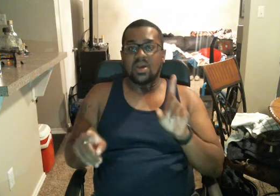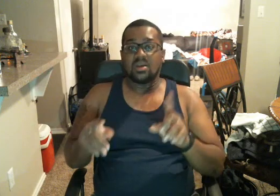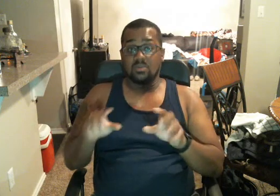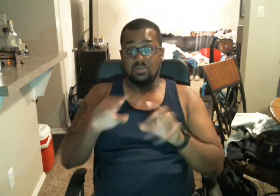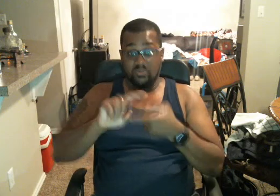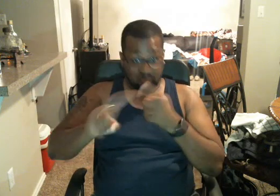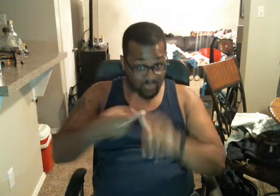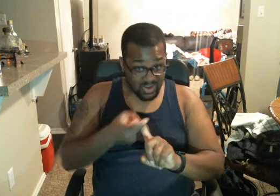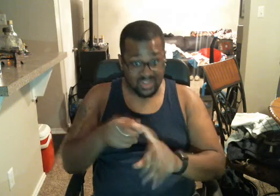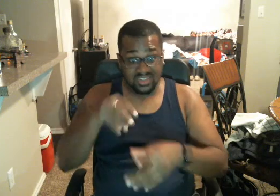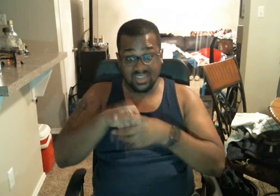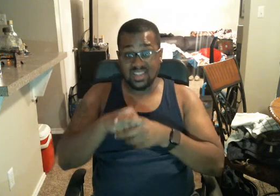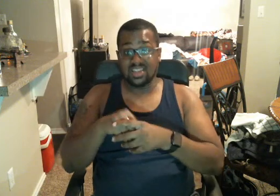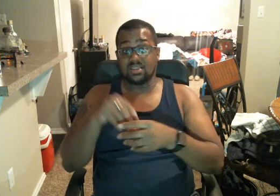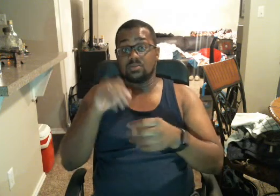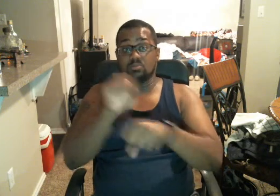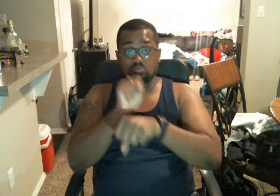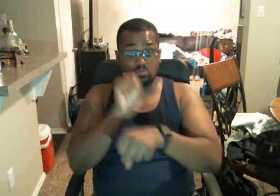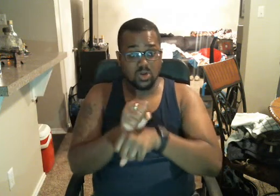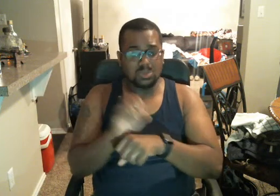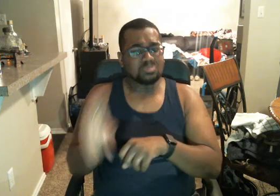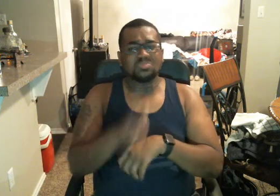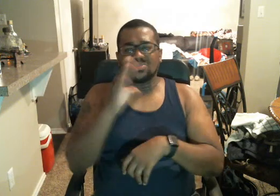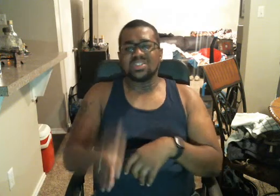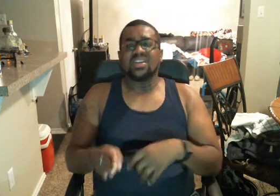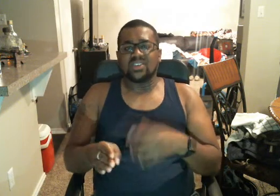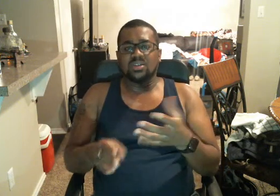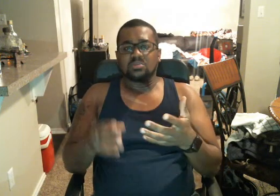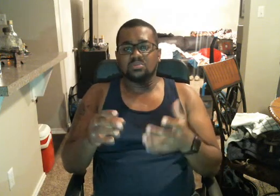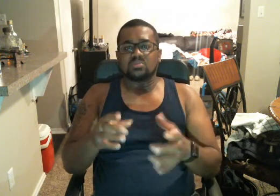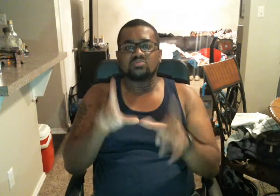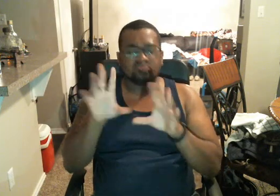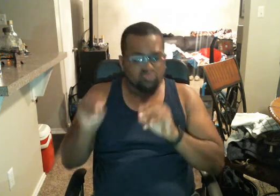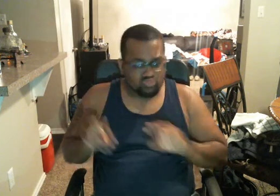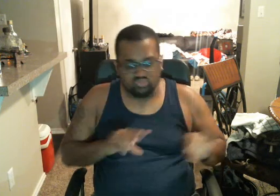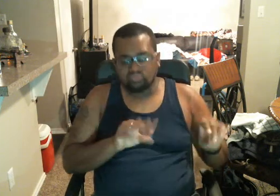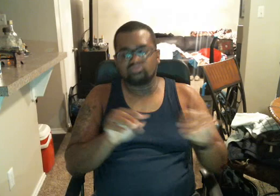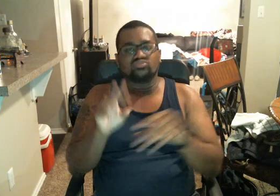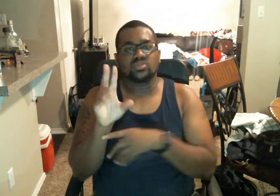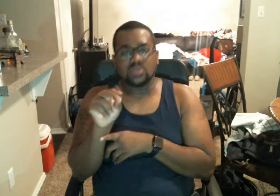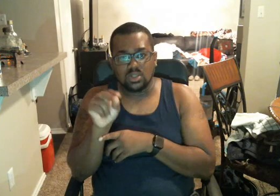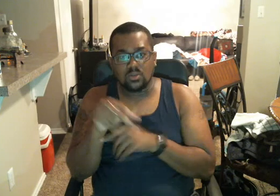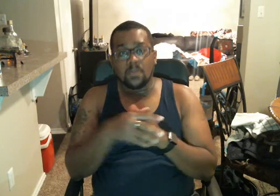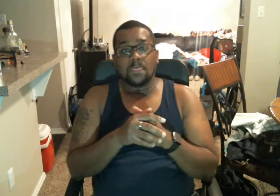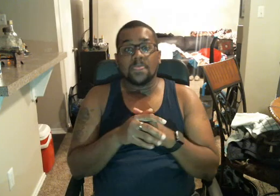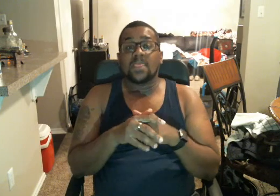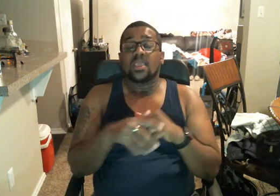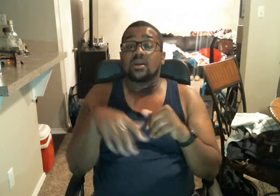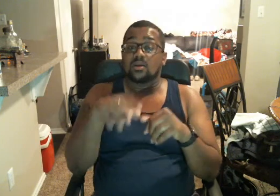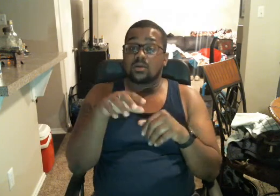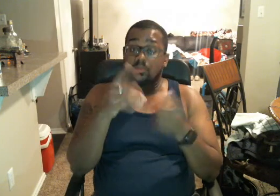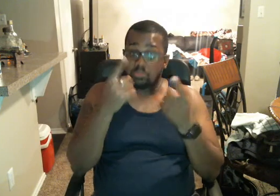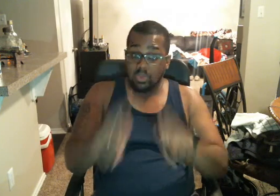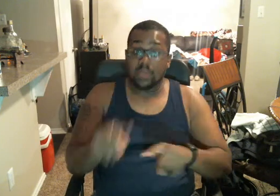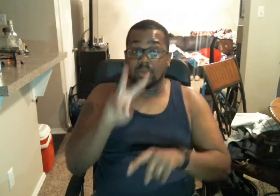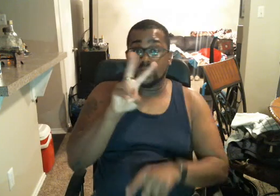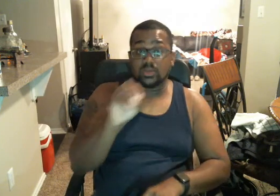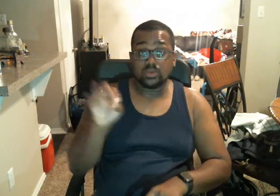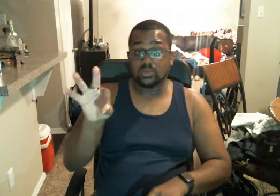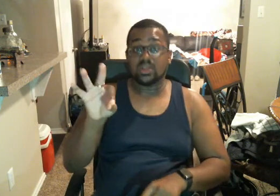used the platforms that I have to be able to talk about it. And in 2009, we had a guest on the show who was a former Montreal Canadian. Anyone